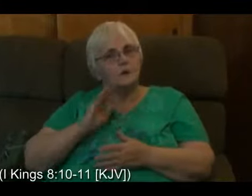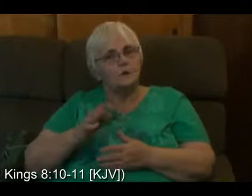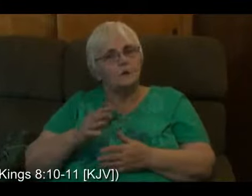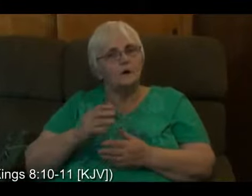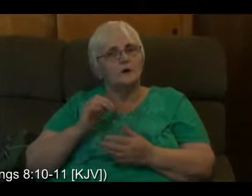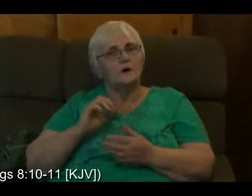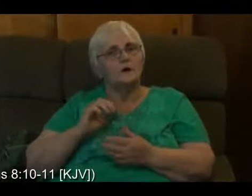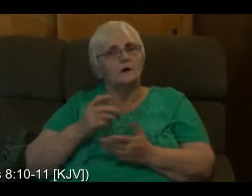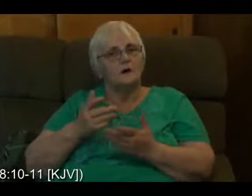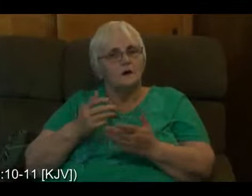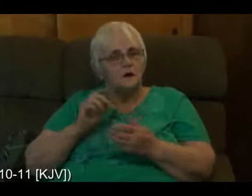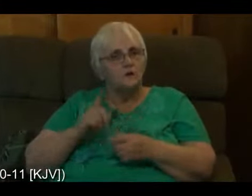the glorifying of God.